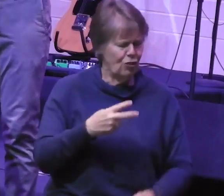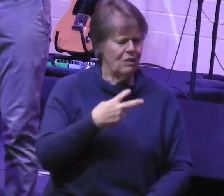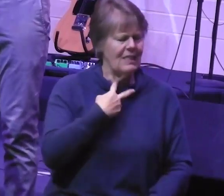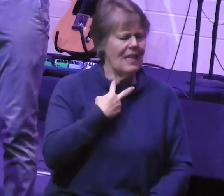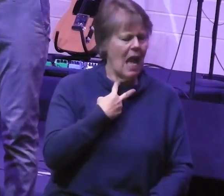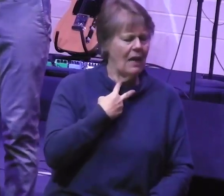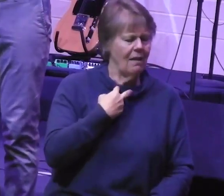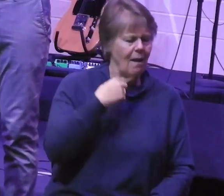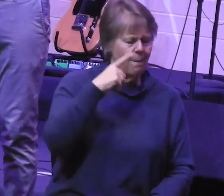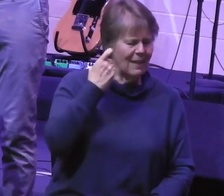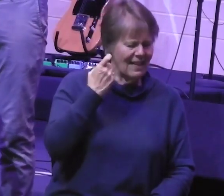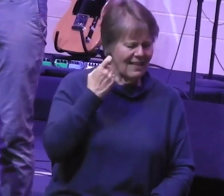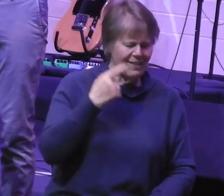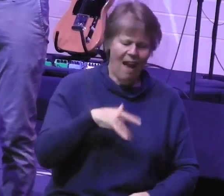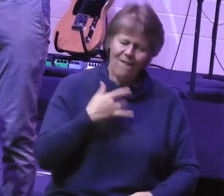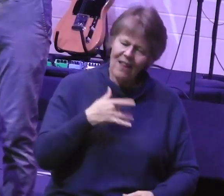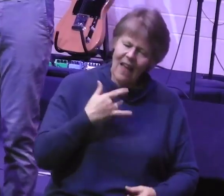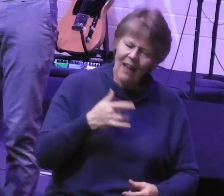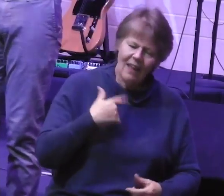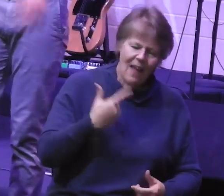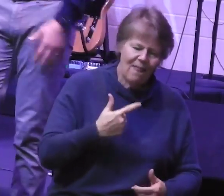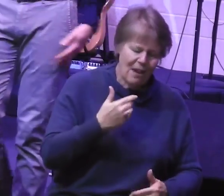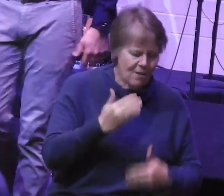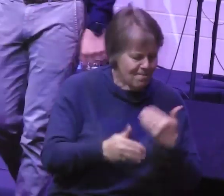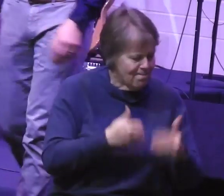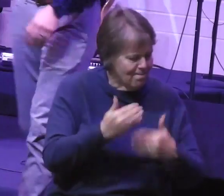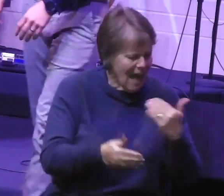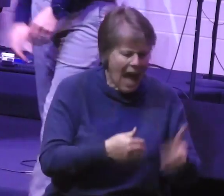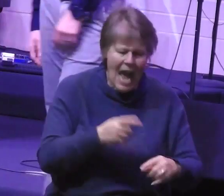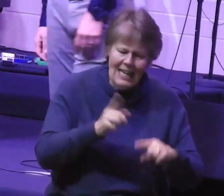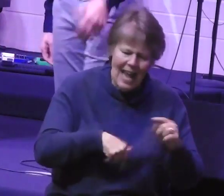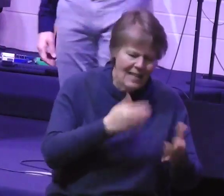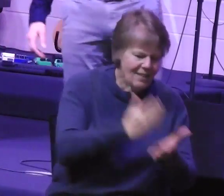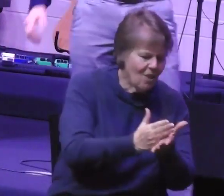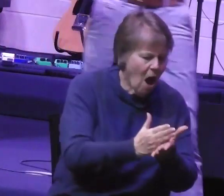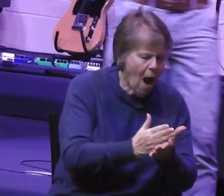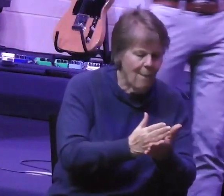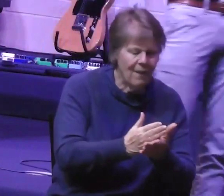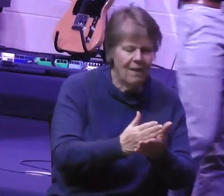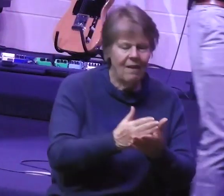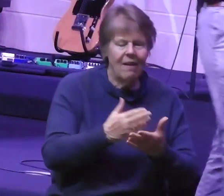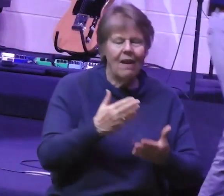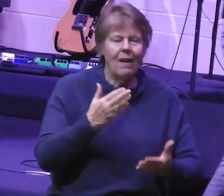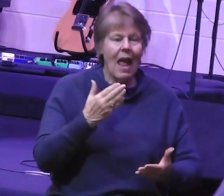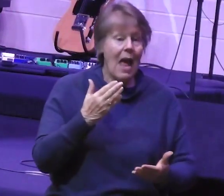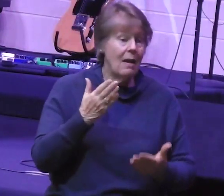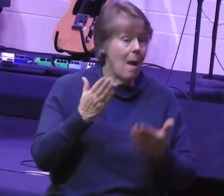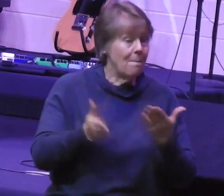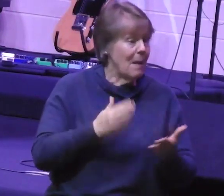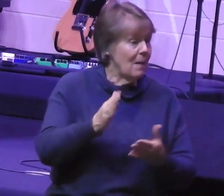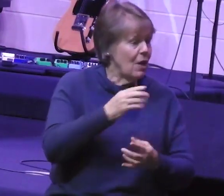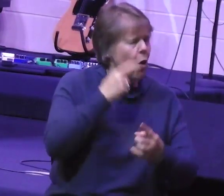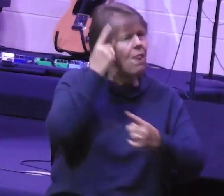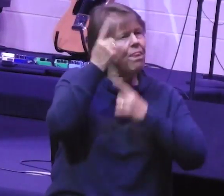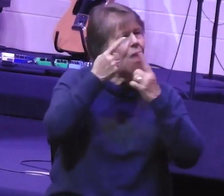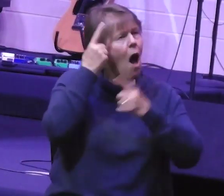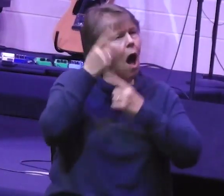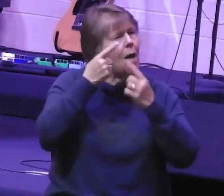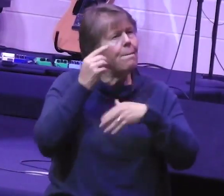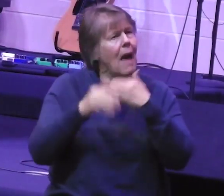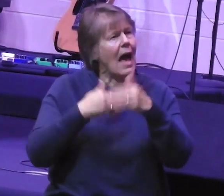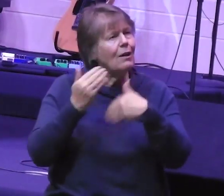some patterns and some habits that you just can't let go of, and you're stuck in life. Maybe you're stuck in some thought patterns. Maybe there's a way you think about